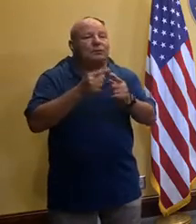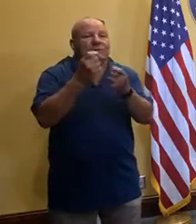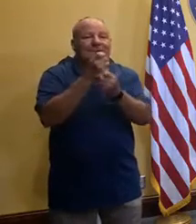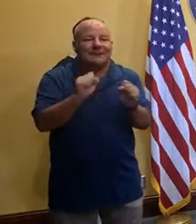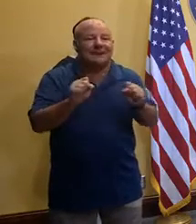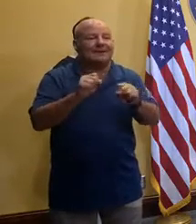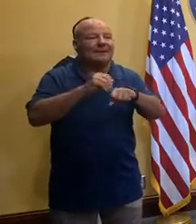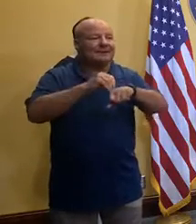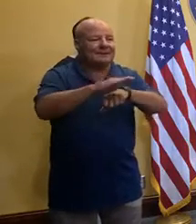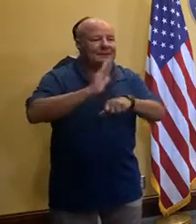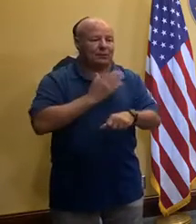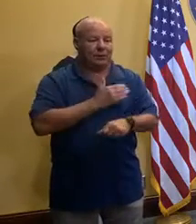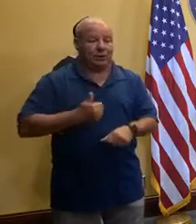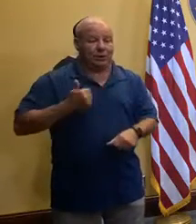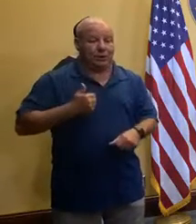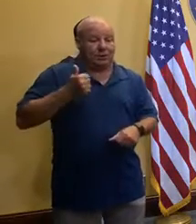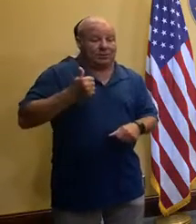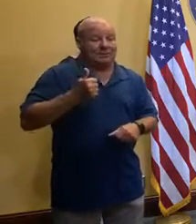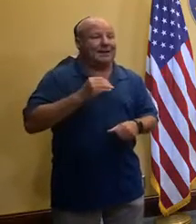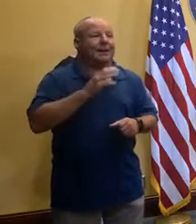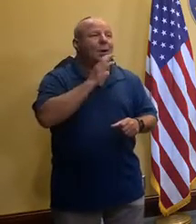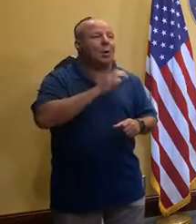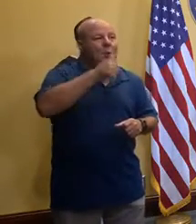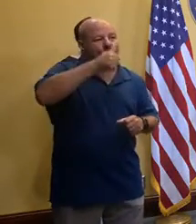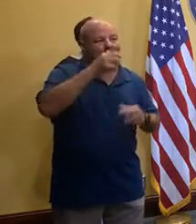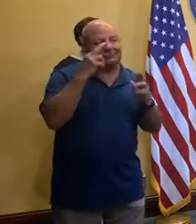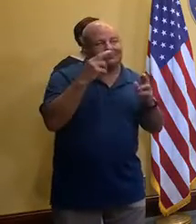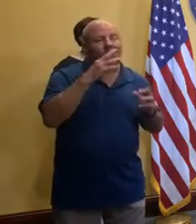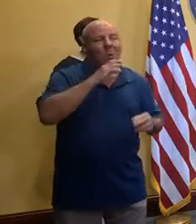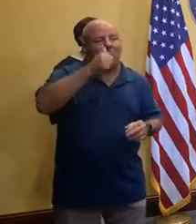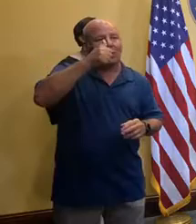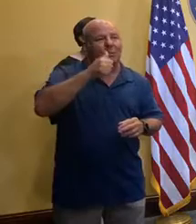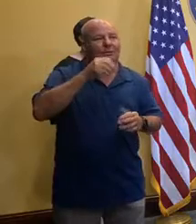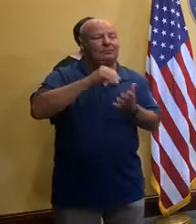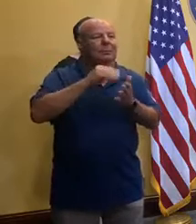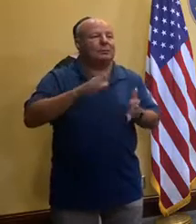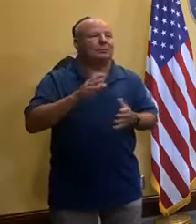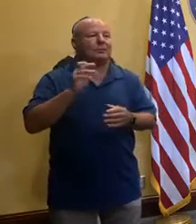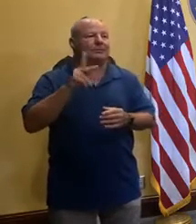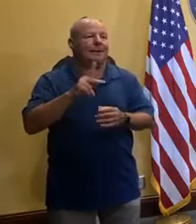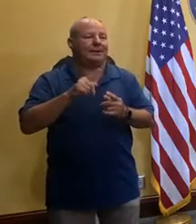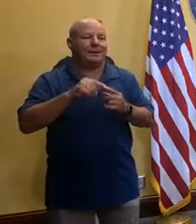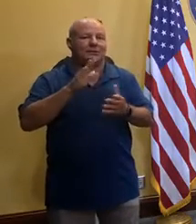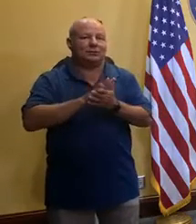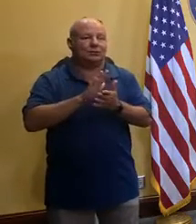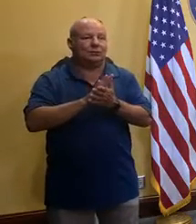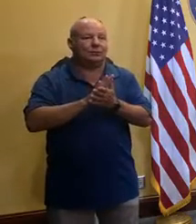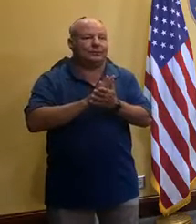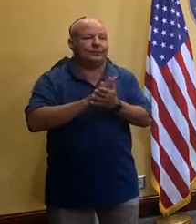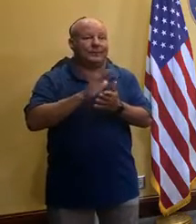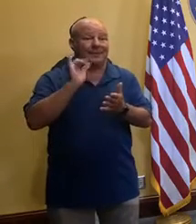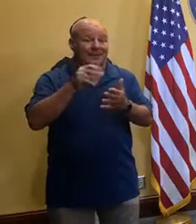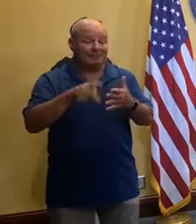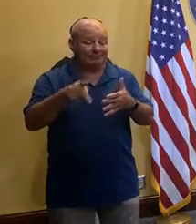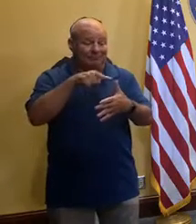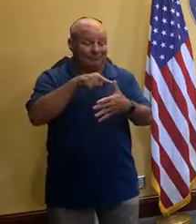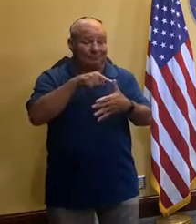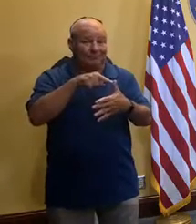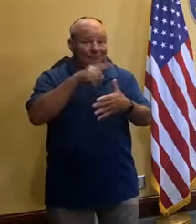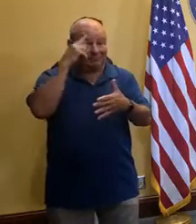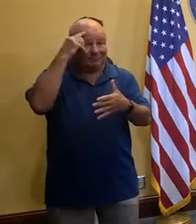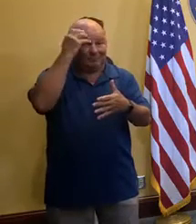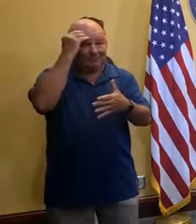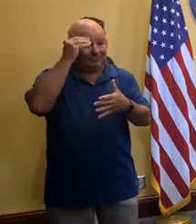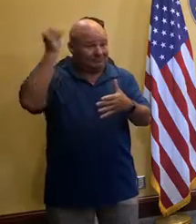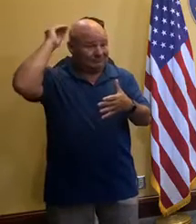our youngest and hopefully our older learners back in school. And so that's why, with that priority in mind, I'm asking